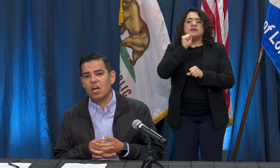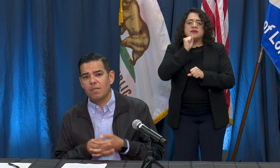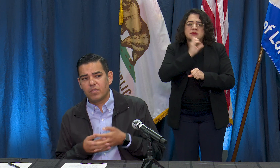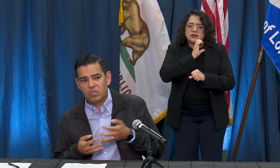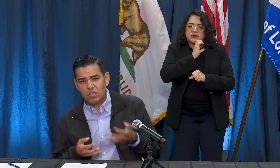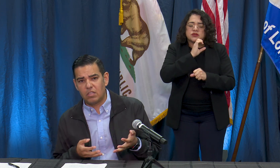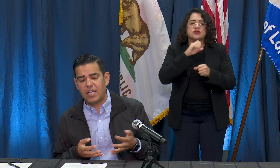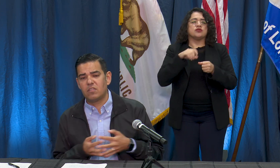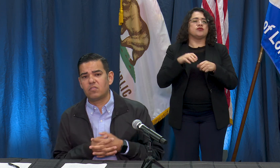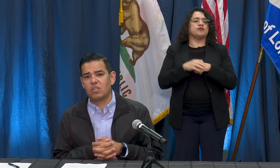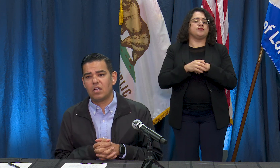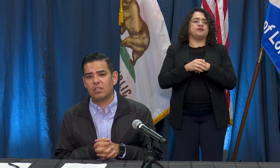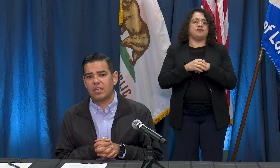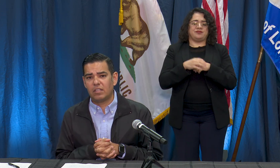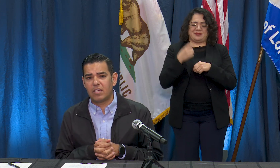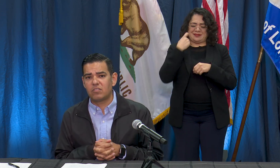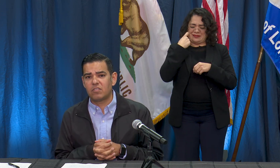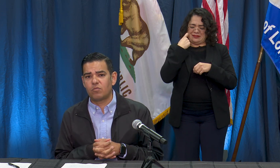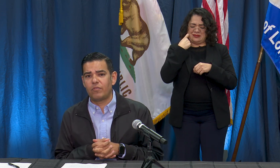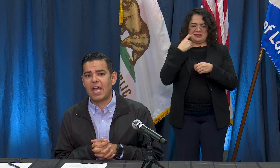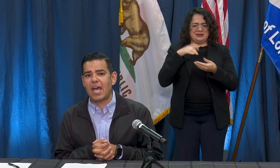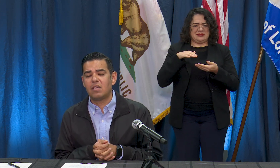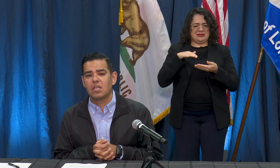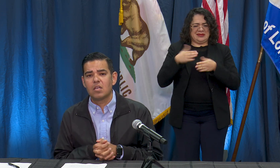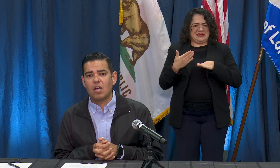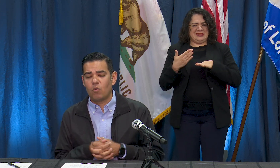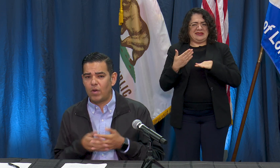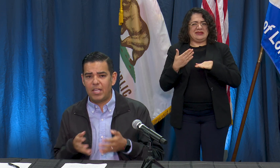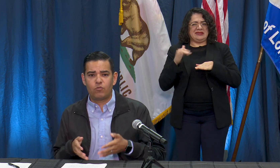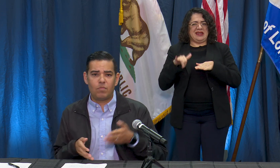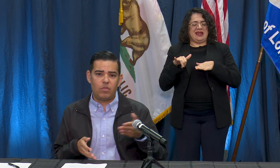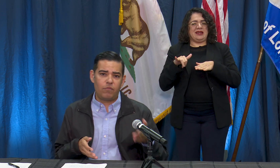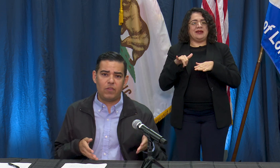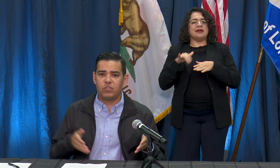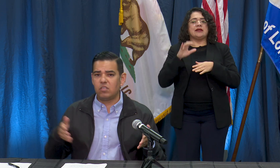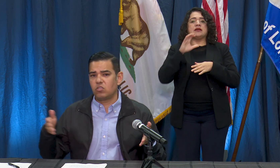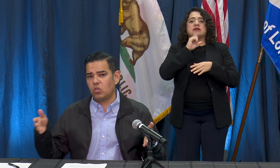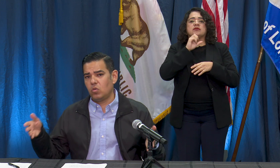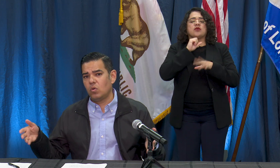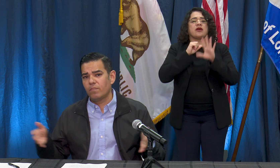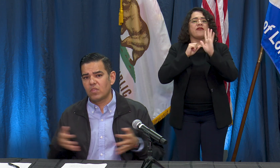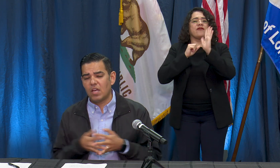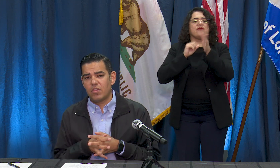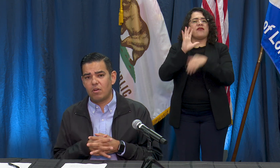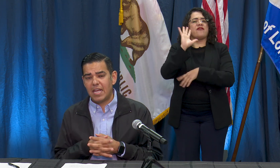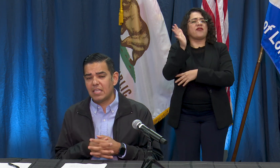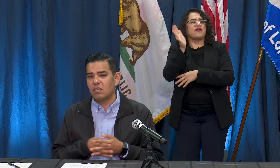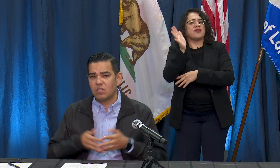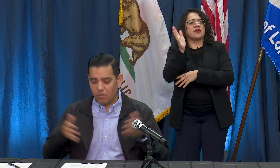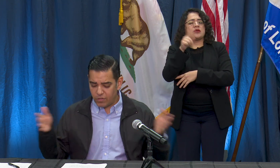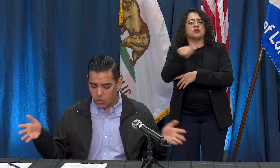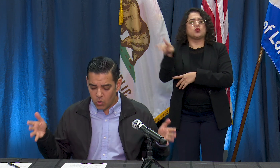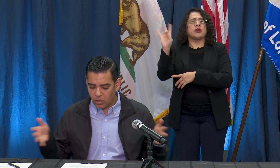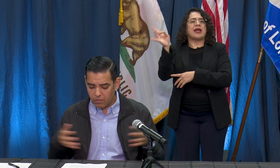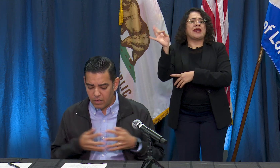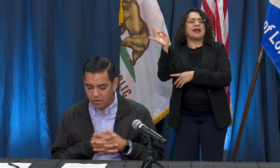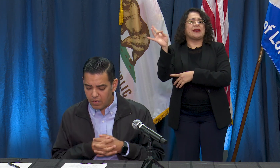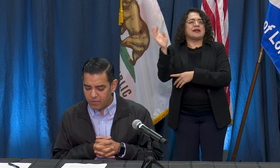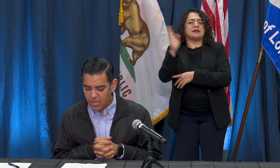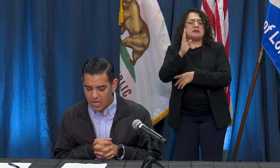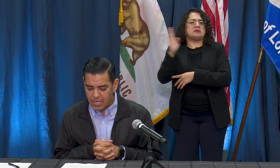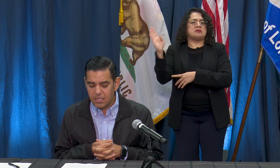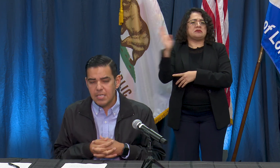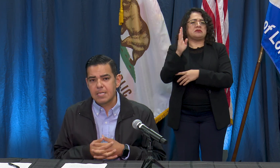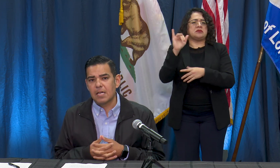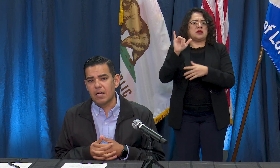seniors. The latest deaths that we've had range from in their 50s to their 80s of the total